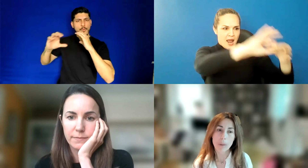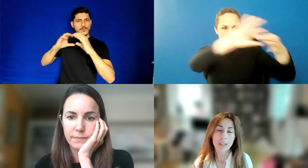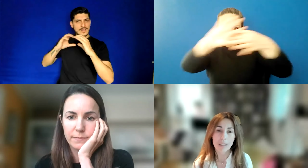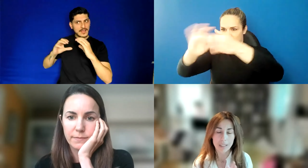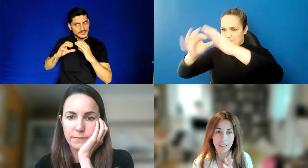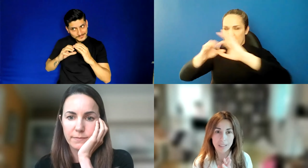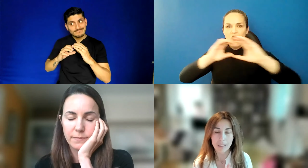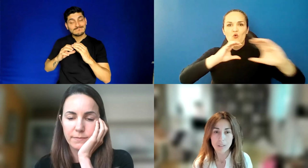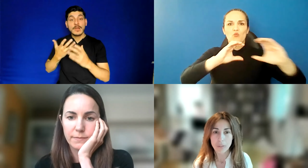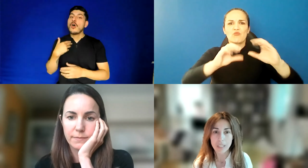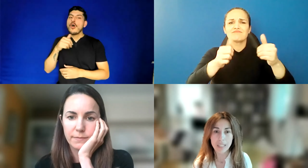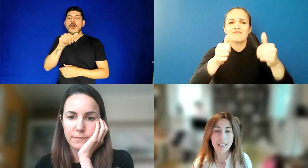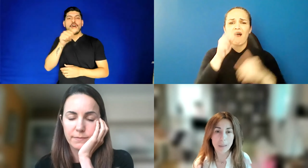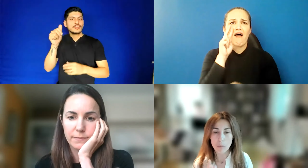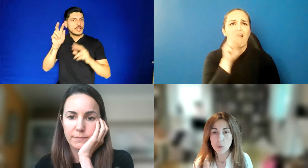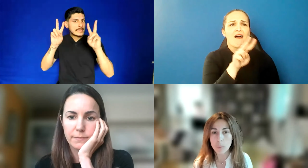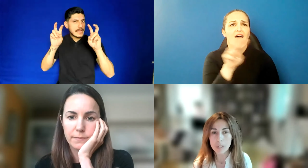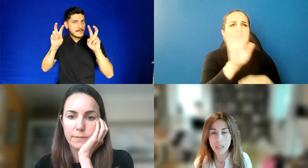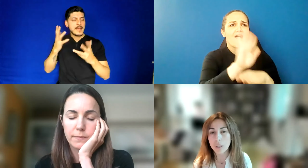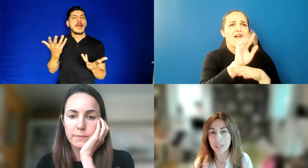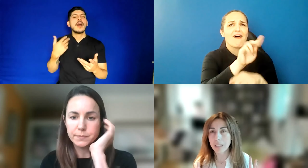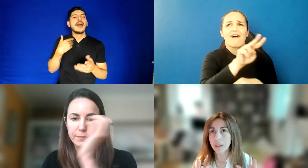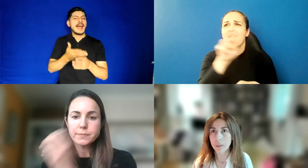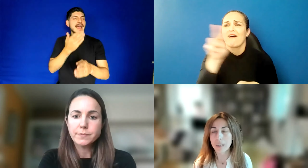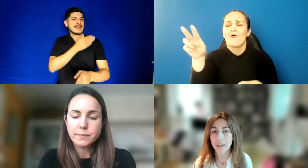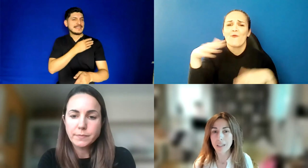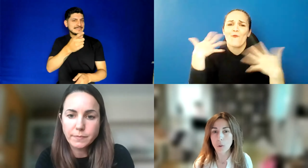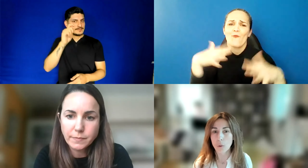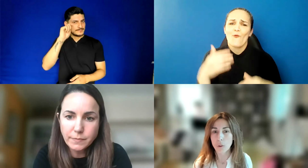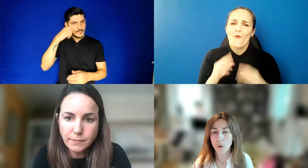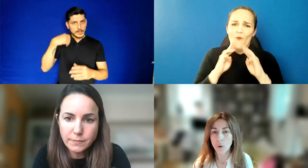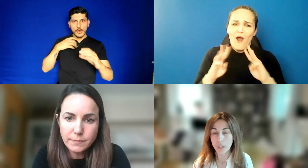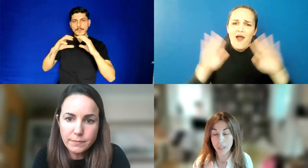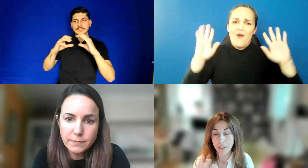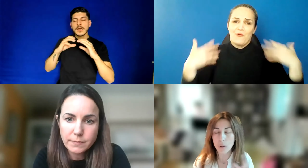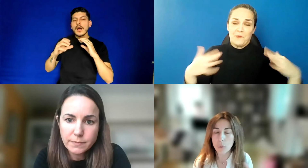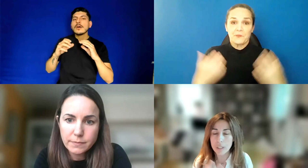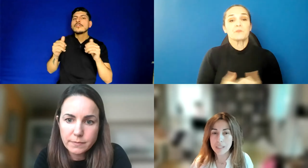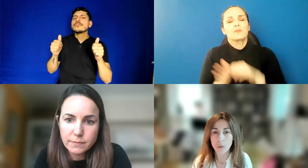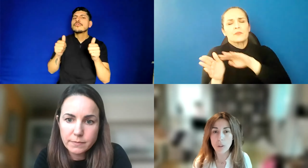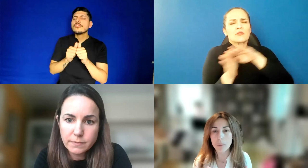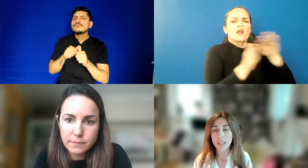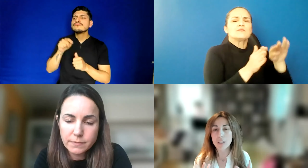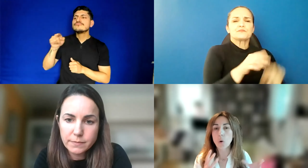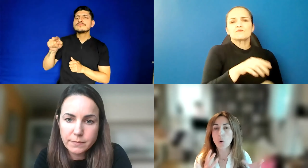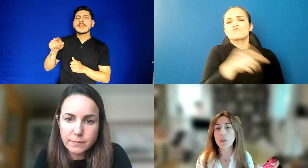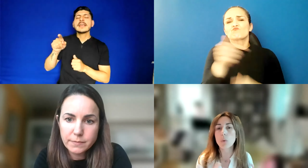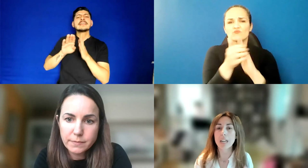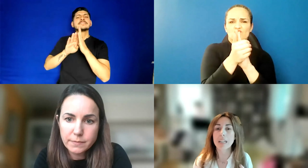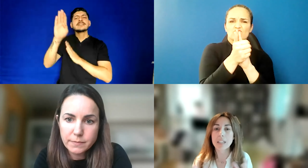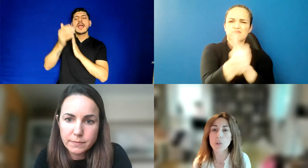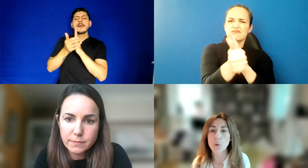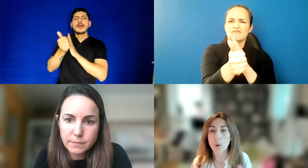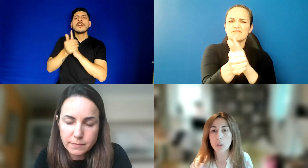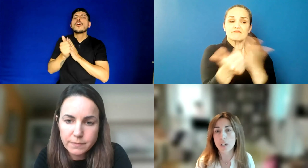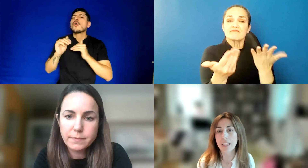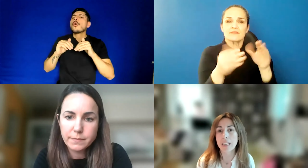of conversation. There is another aspect that we have mentioned and relates to